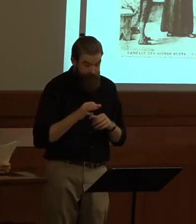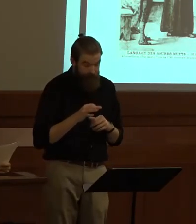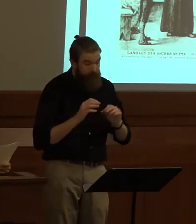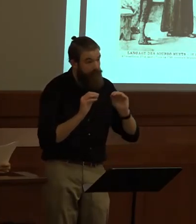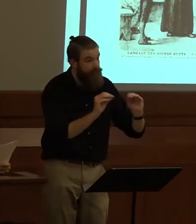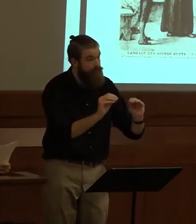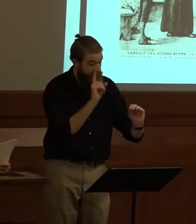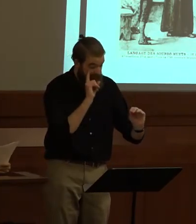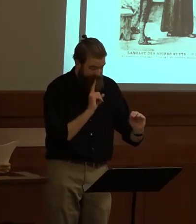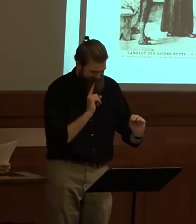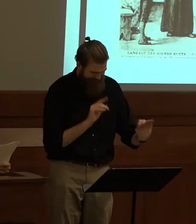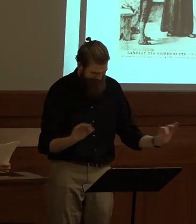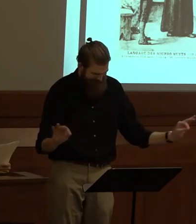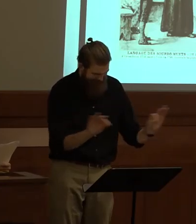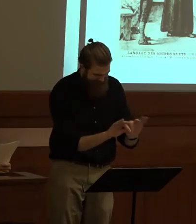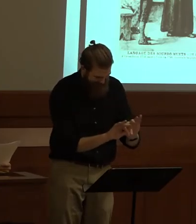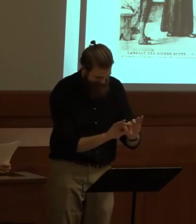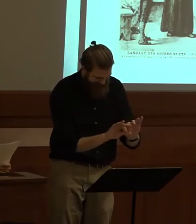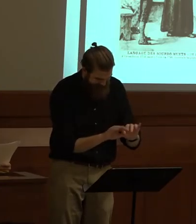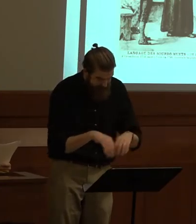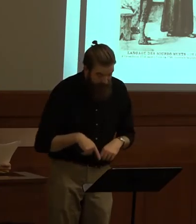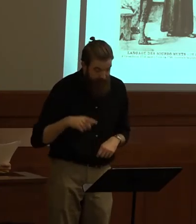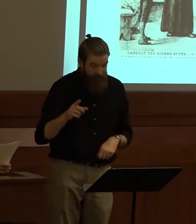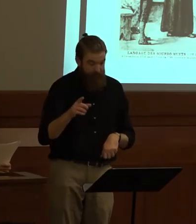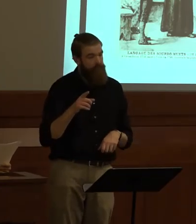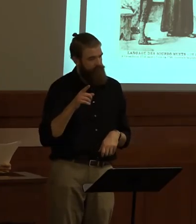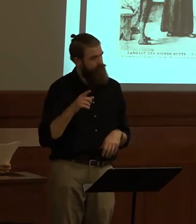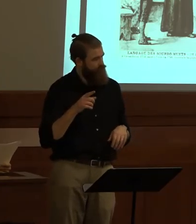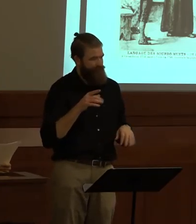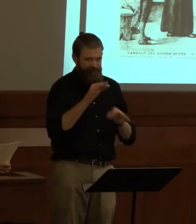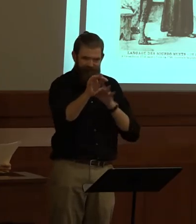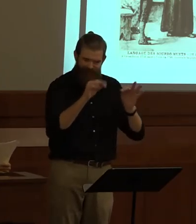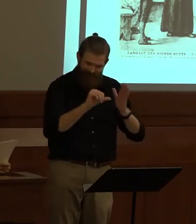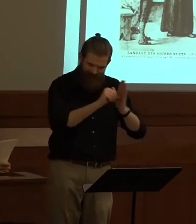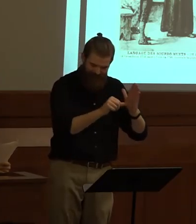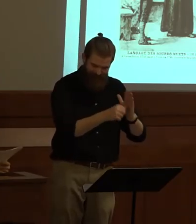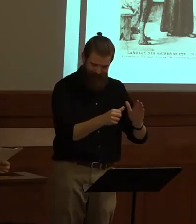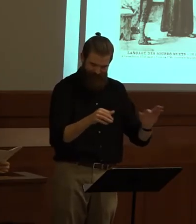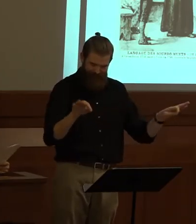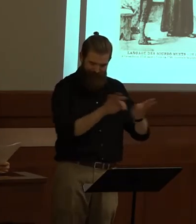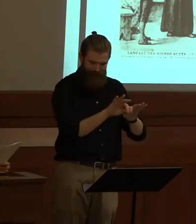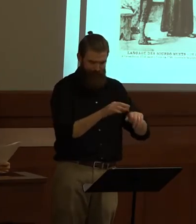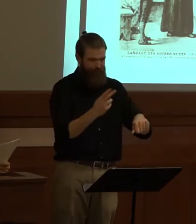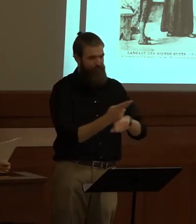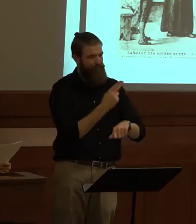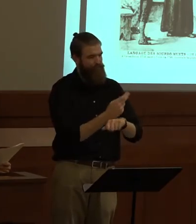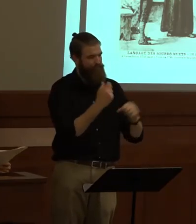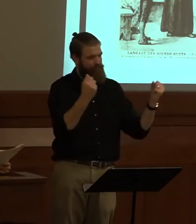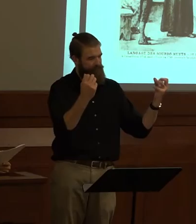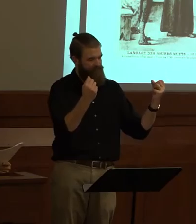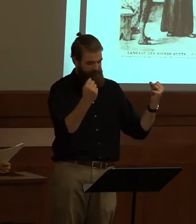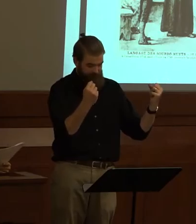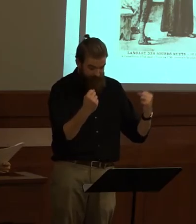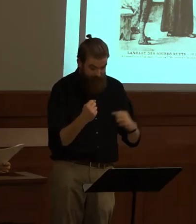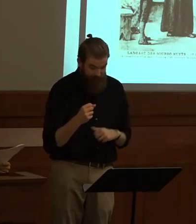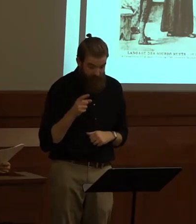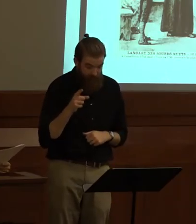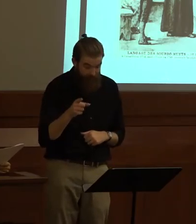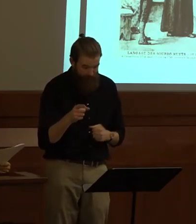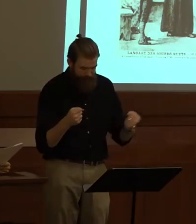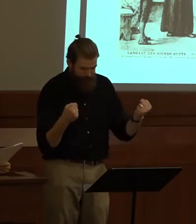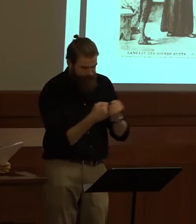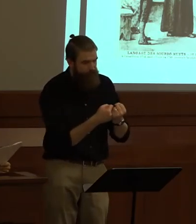and appreciated sign language, he was also an advocate of new scientific and technological advances that might assist